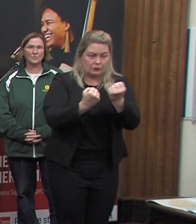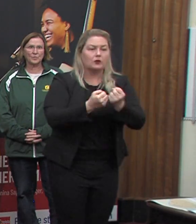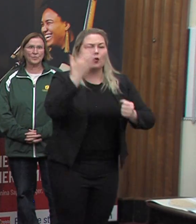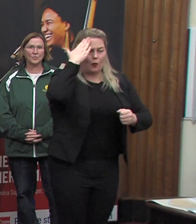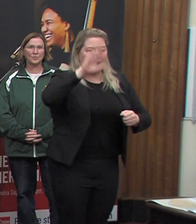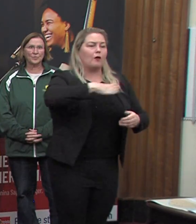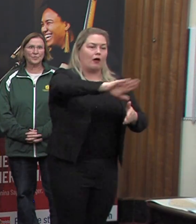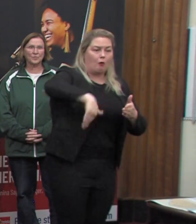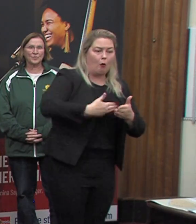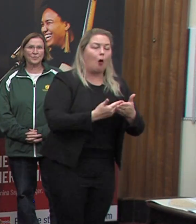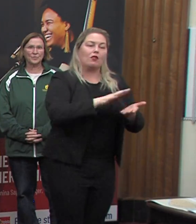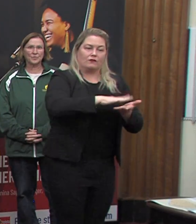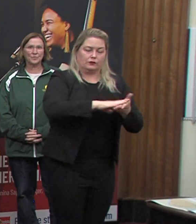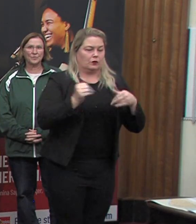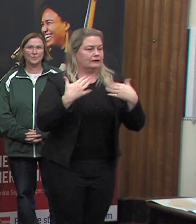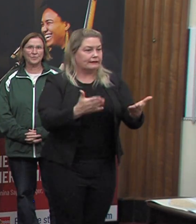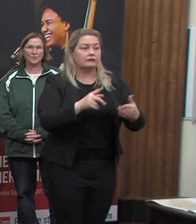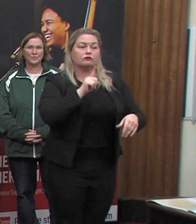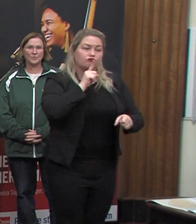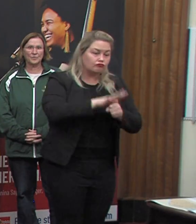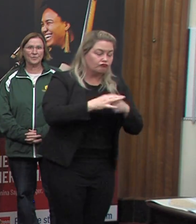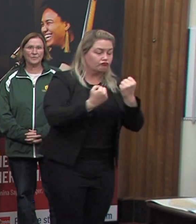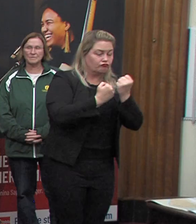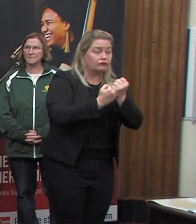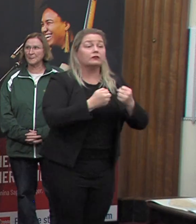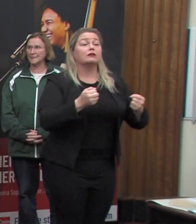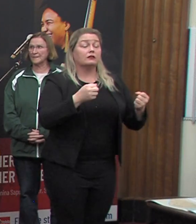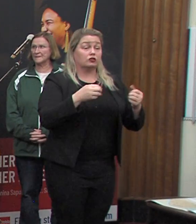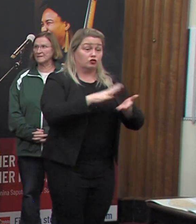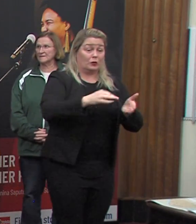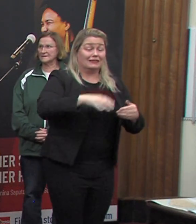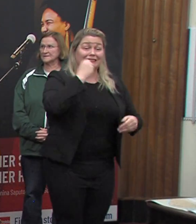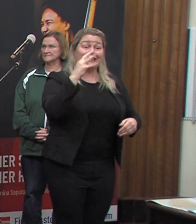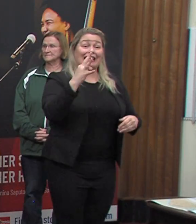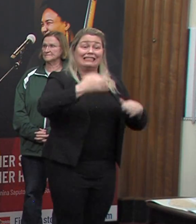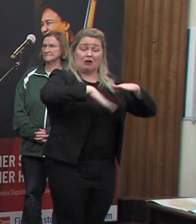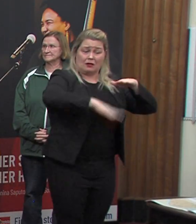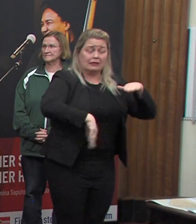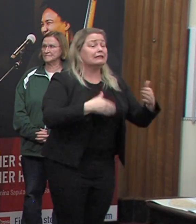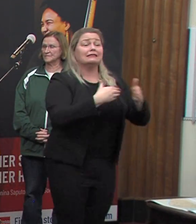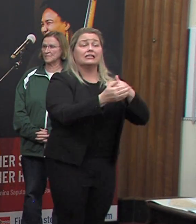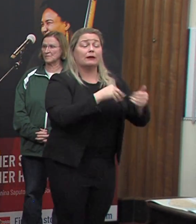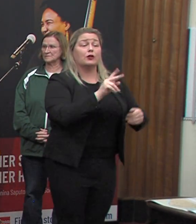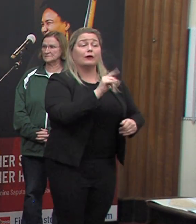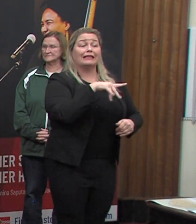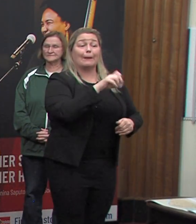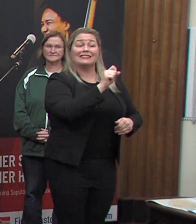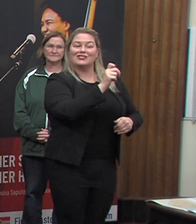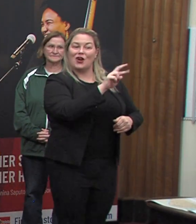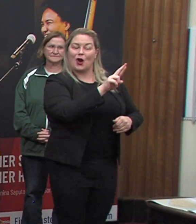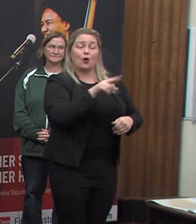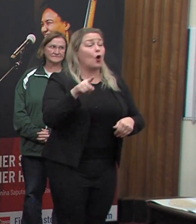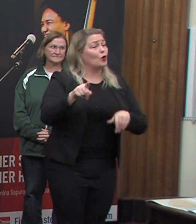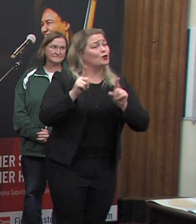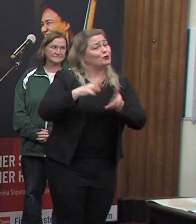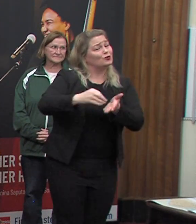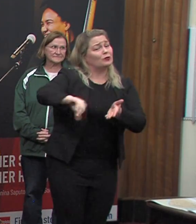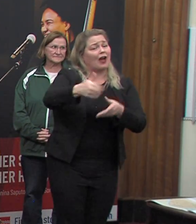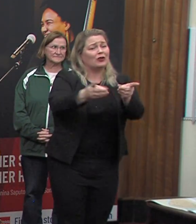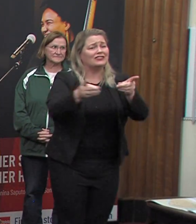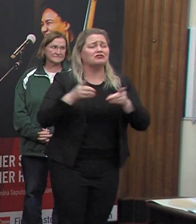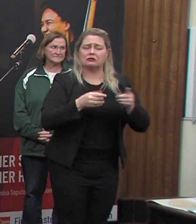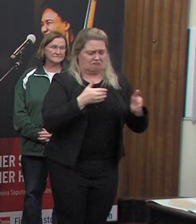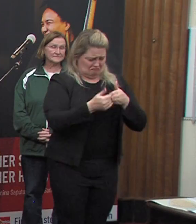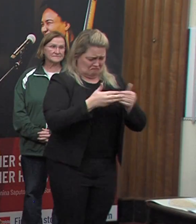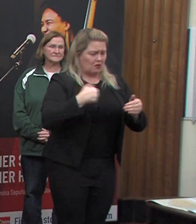to serving meals to any student under the age of 19. So whether you are a KIPPster or a student at another district, we'll be serving to